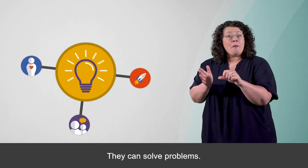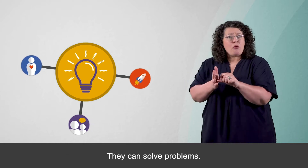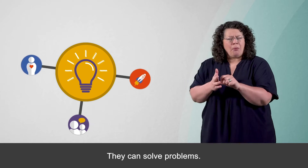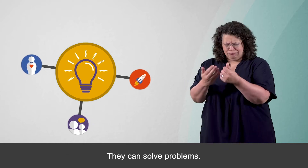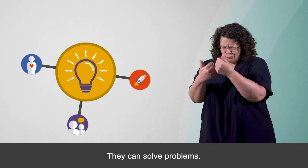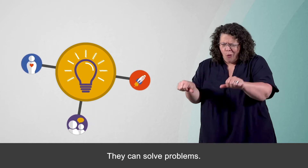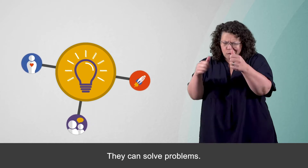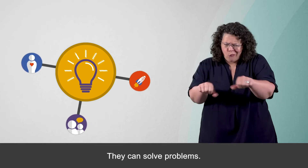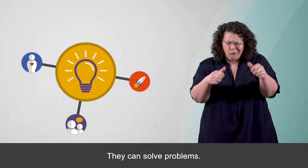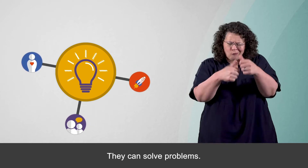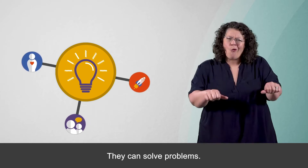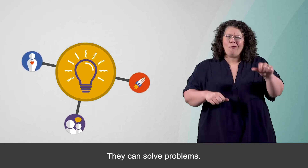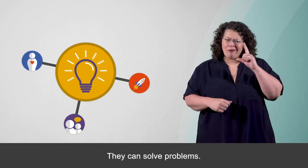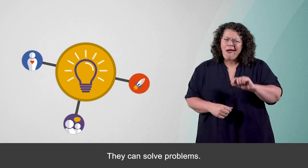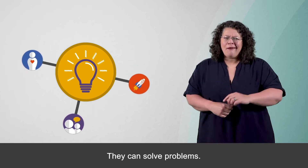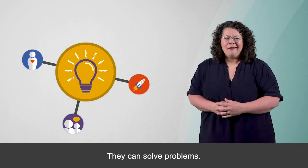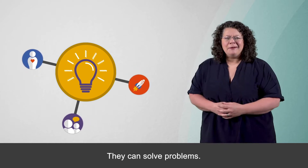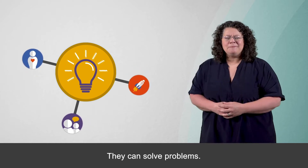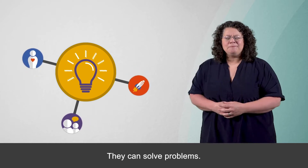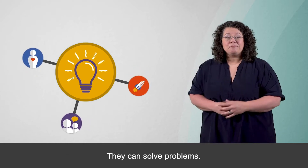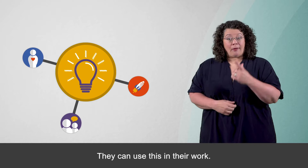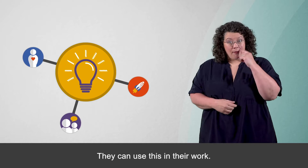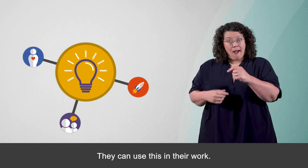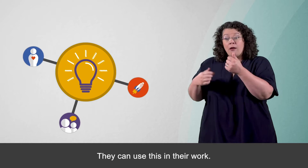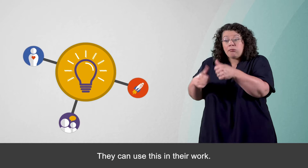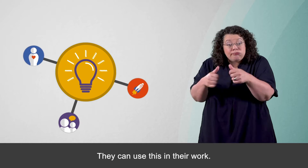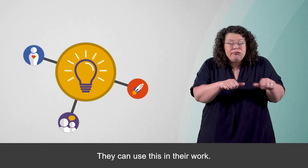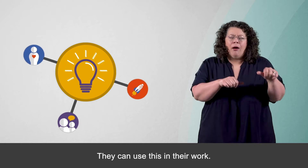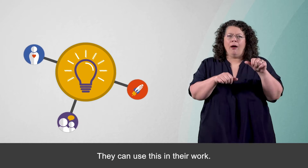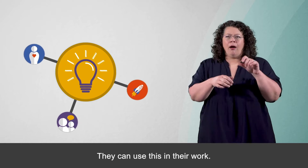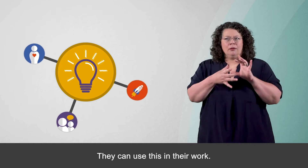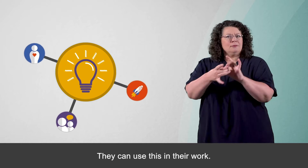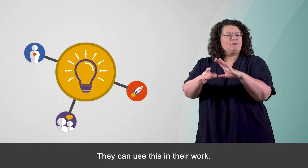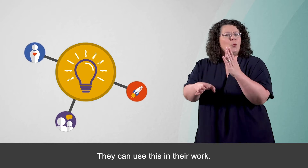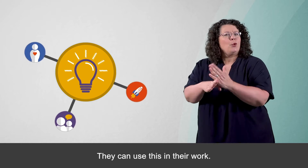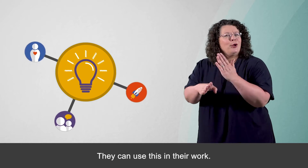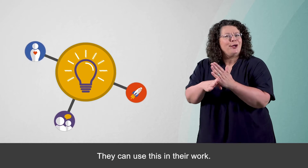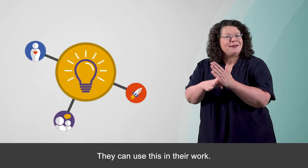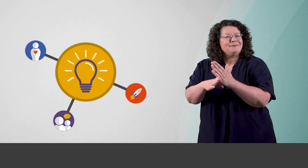They can solve problems. They can use this in their work.